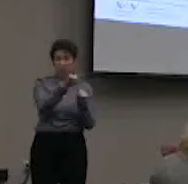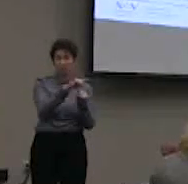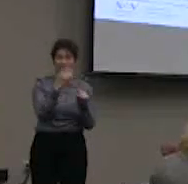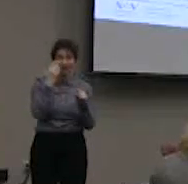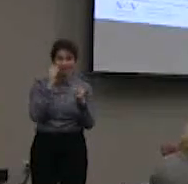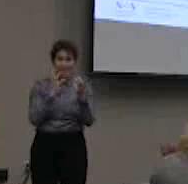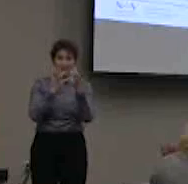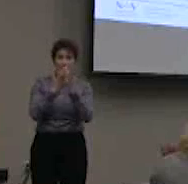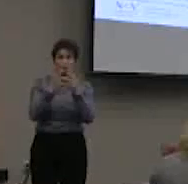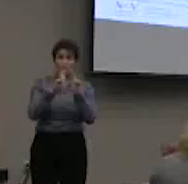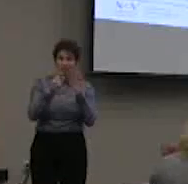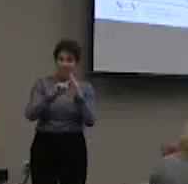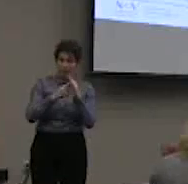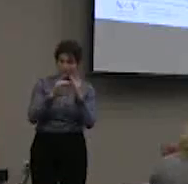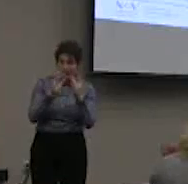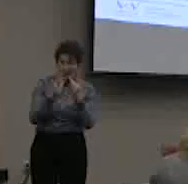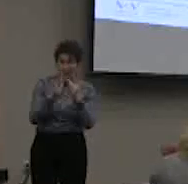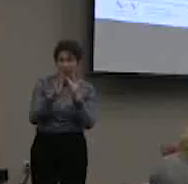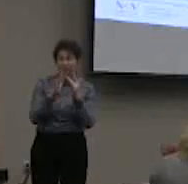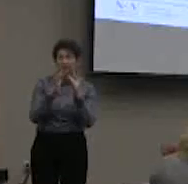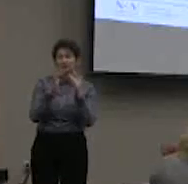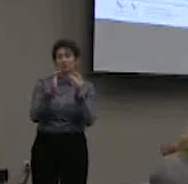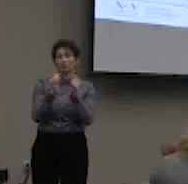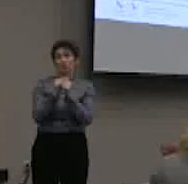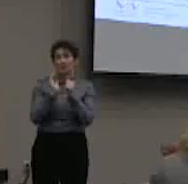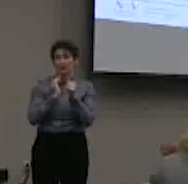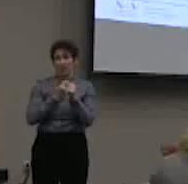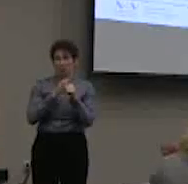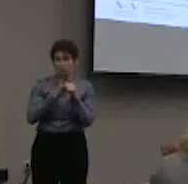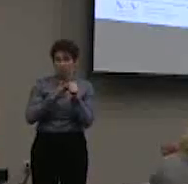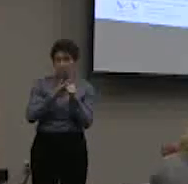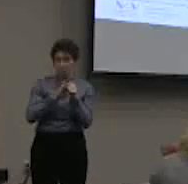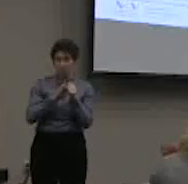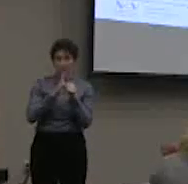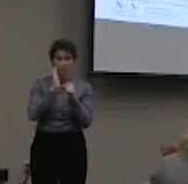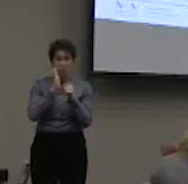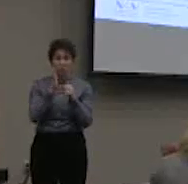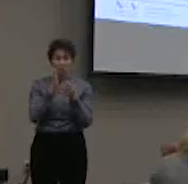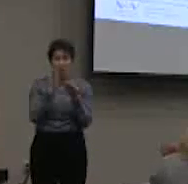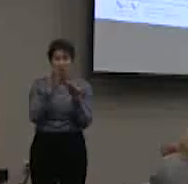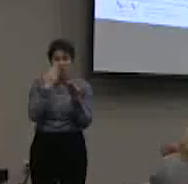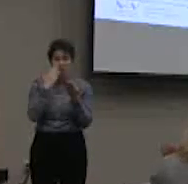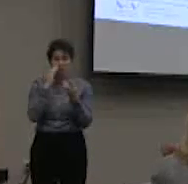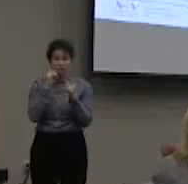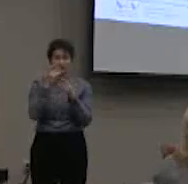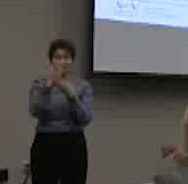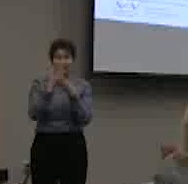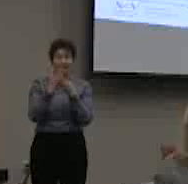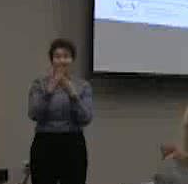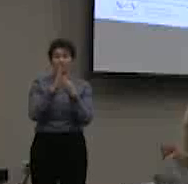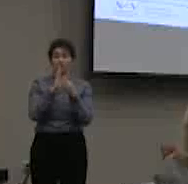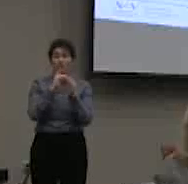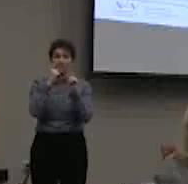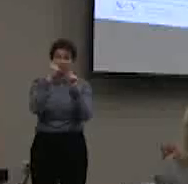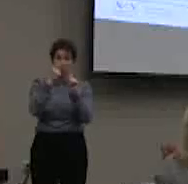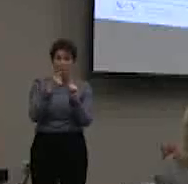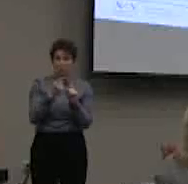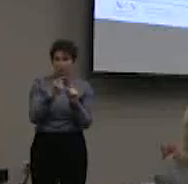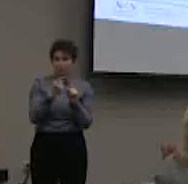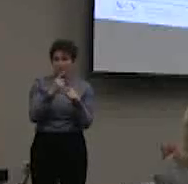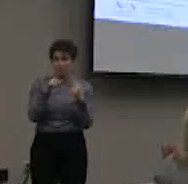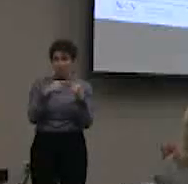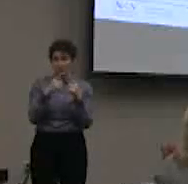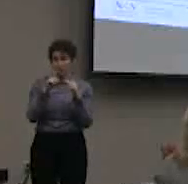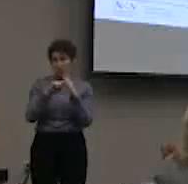cetera, with our regions will give them some talking points when they roll that out at the local and regional